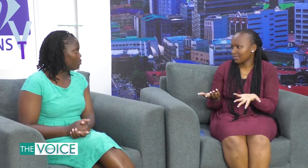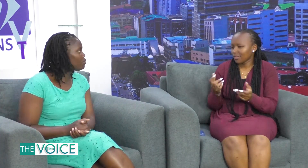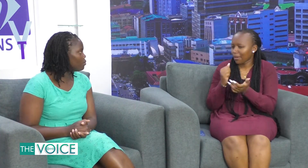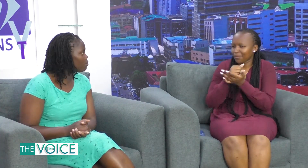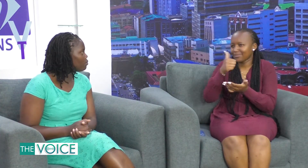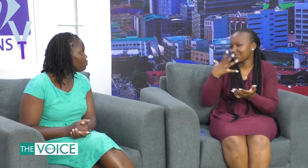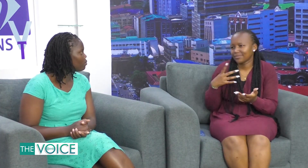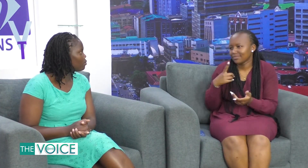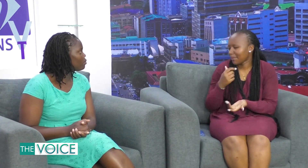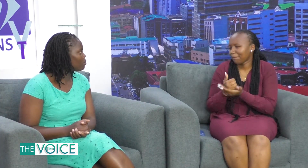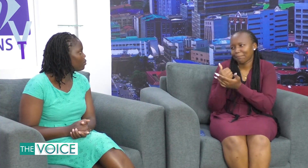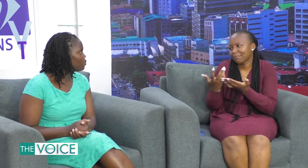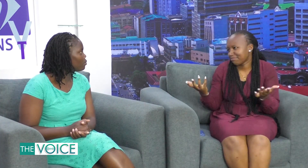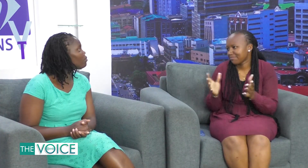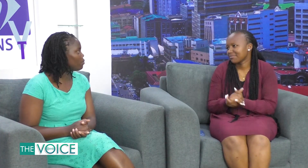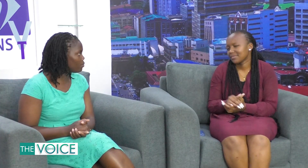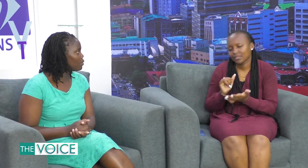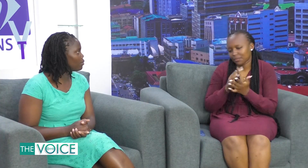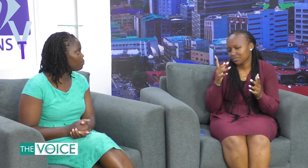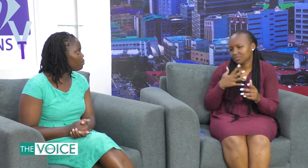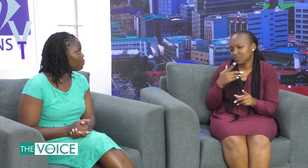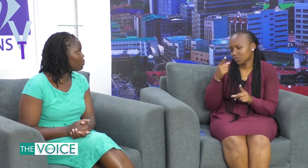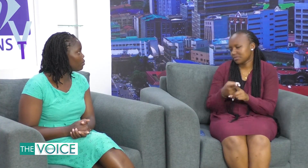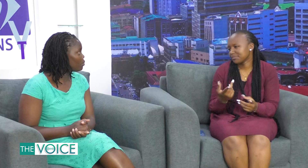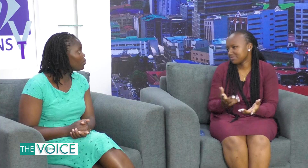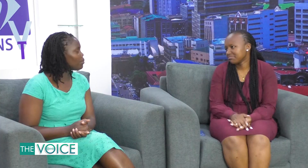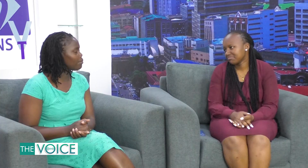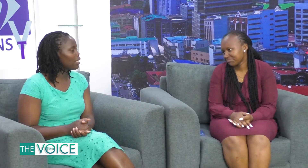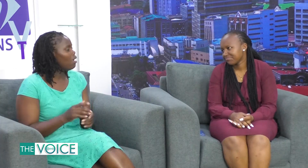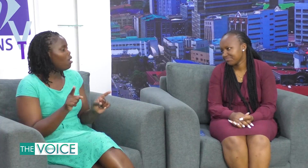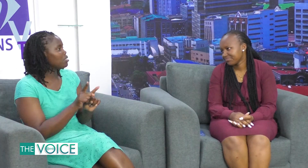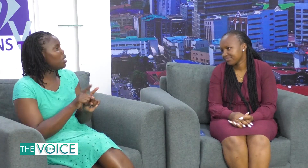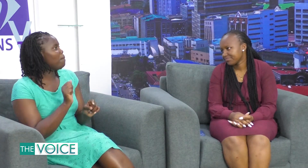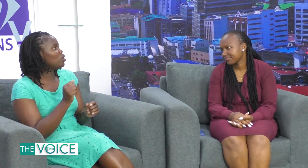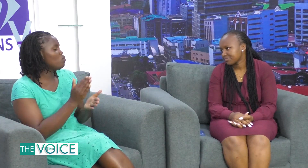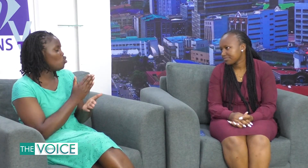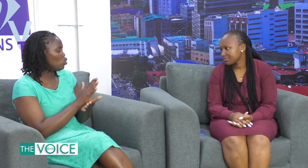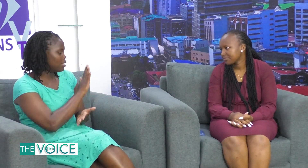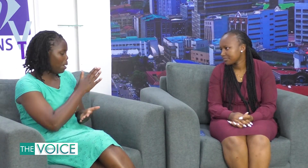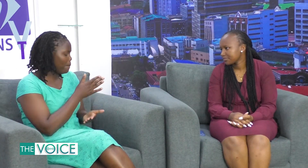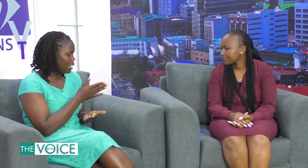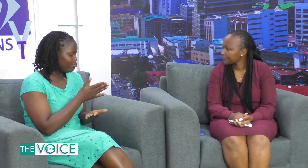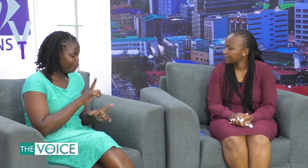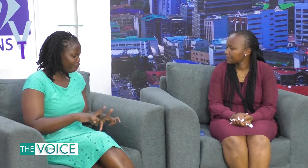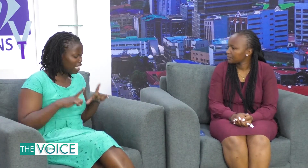if people learn sign language, then the deaf out here, they will be able to communicate with the hearing people. So that was my main